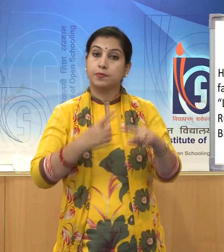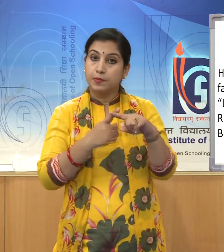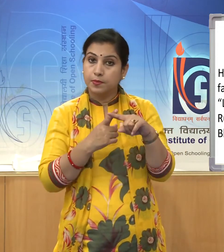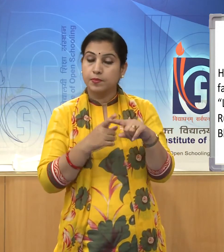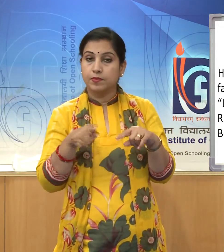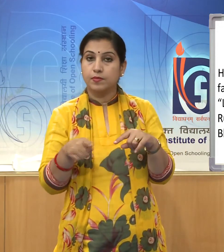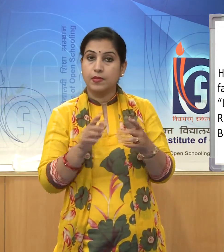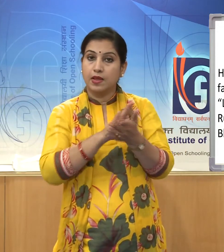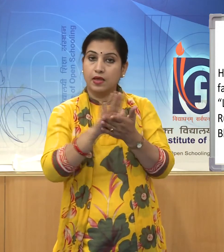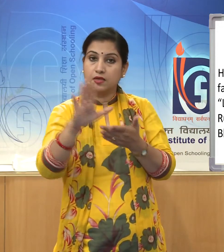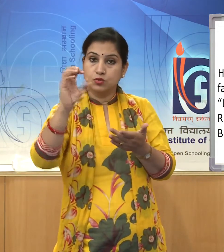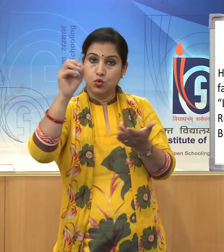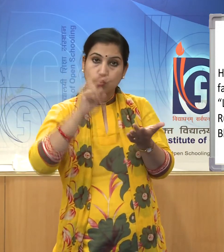and honey